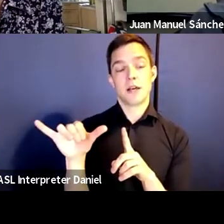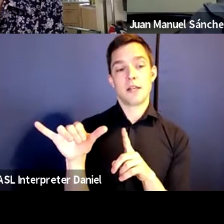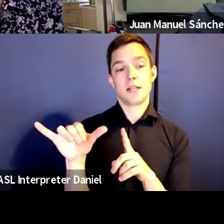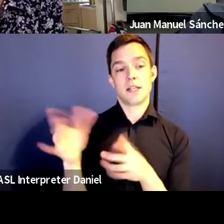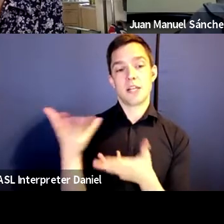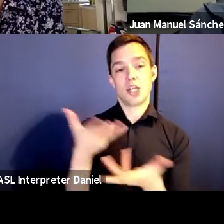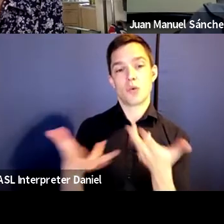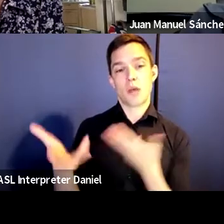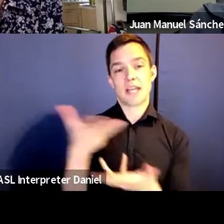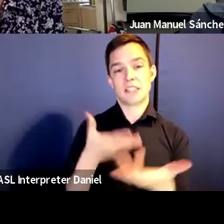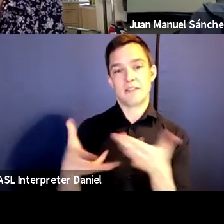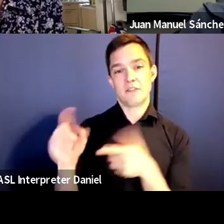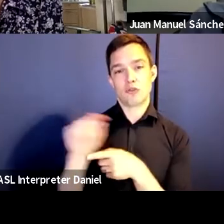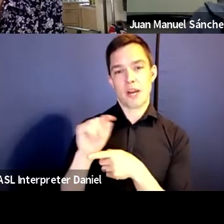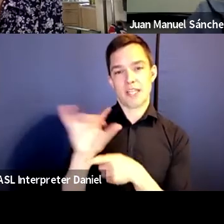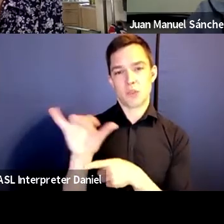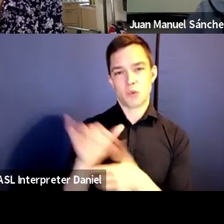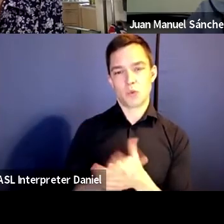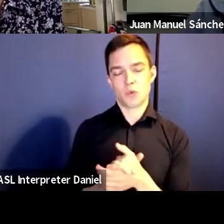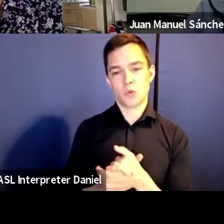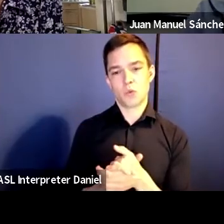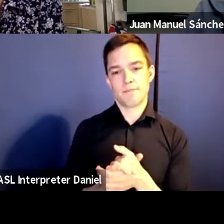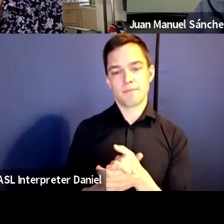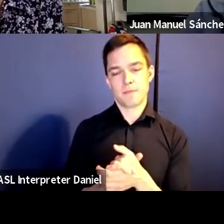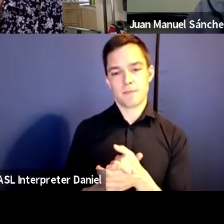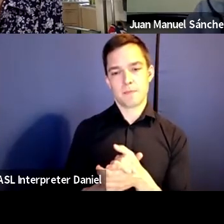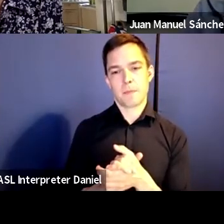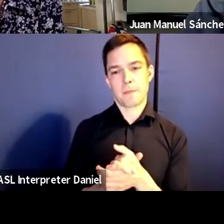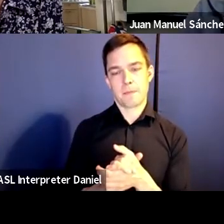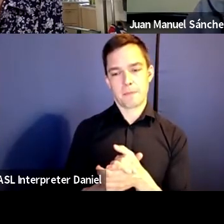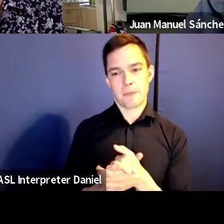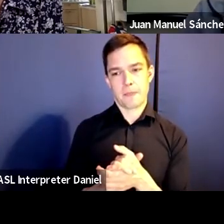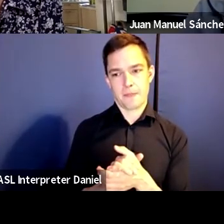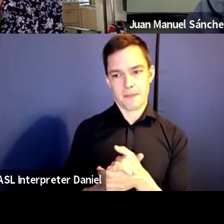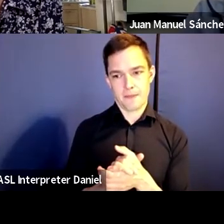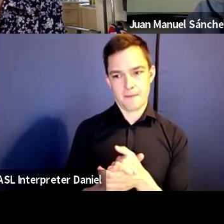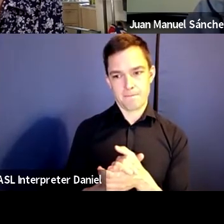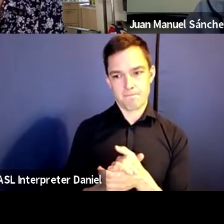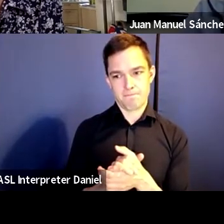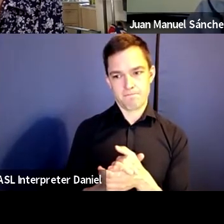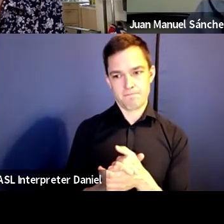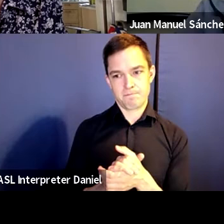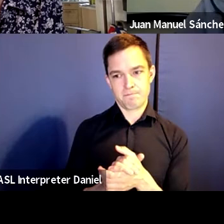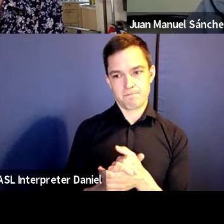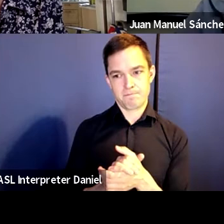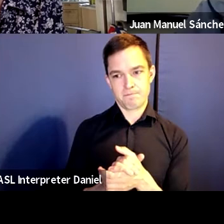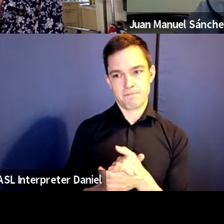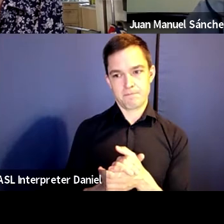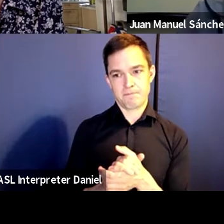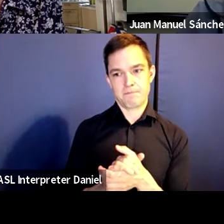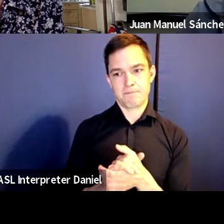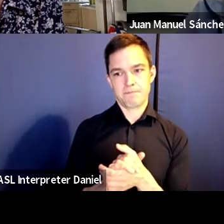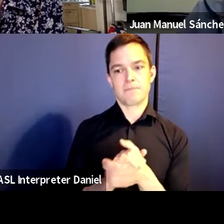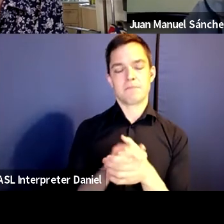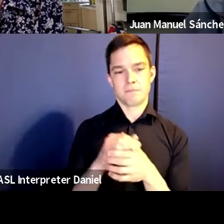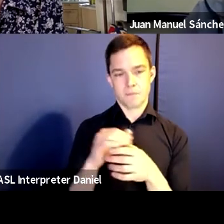interactive trainings. So this is like a not I don't I think it's